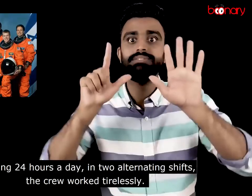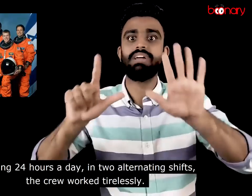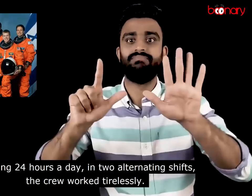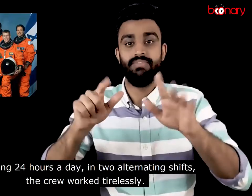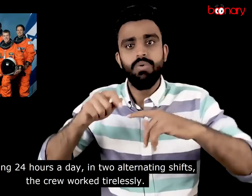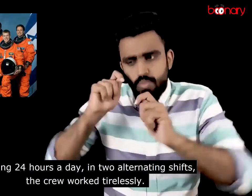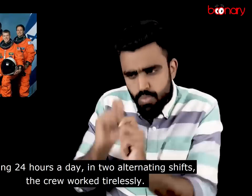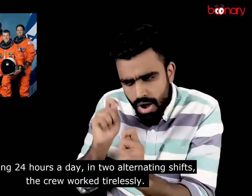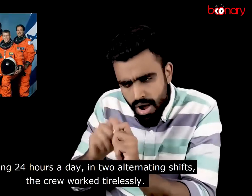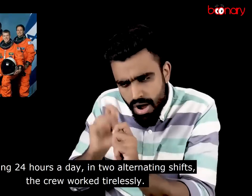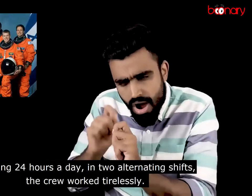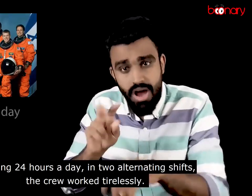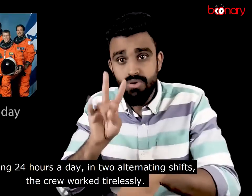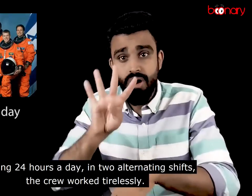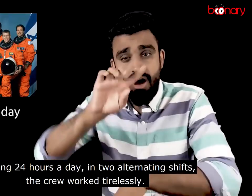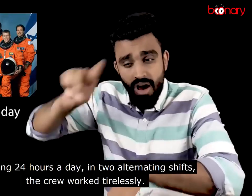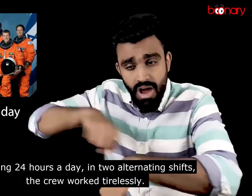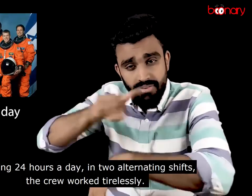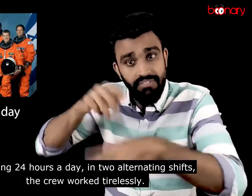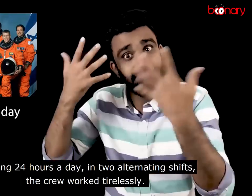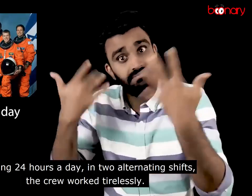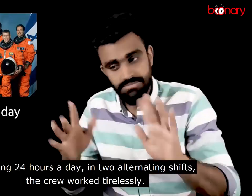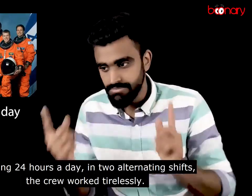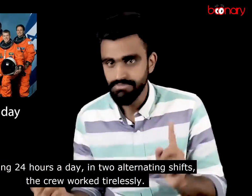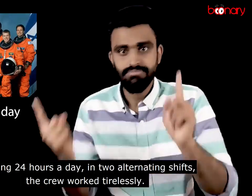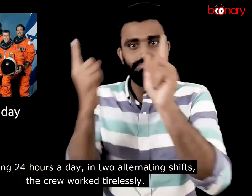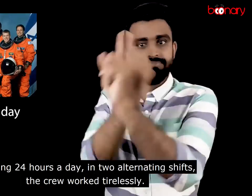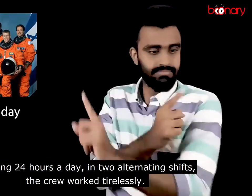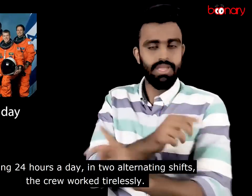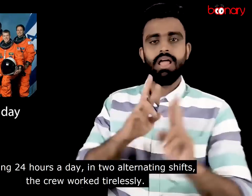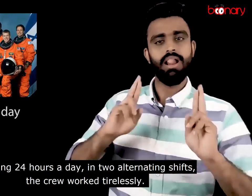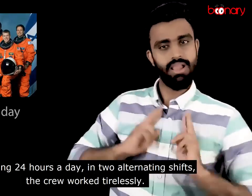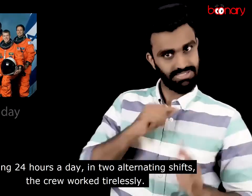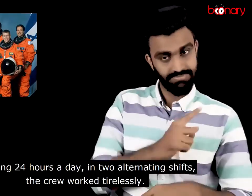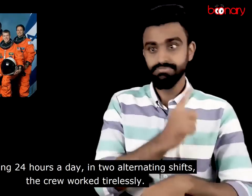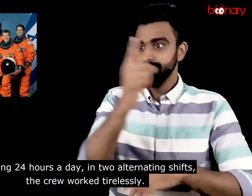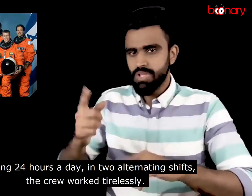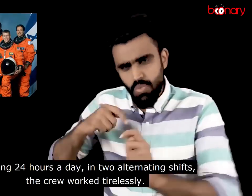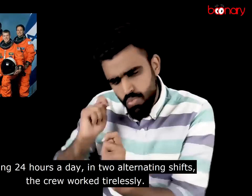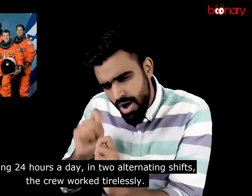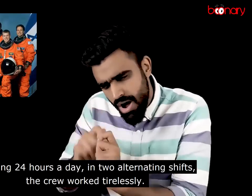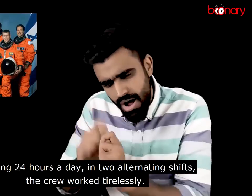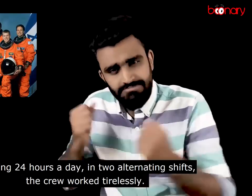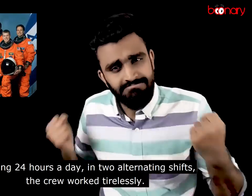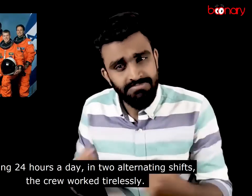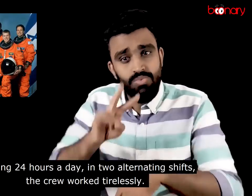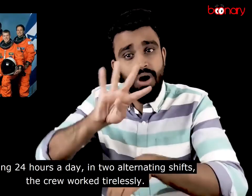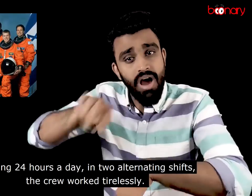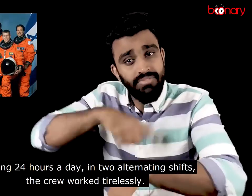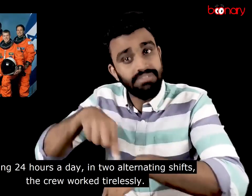24 hours a day. In two alternating shifts, the crew worked tirelessly.